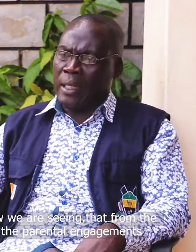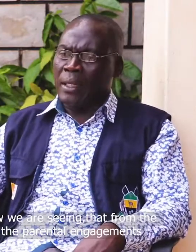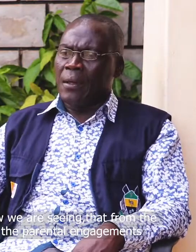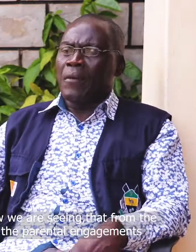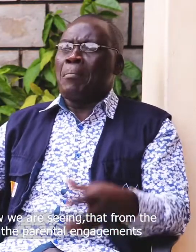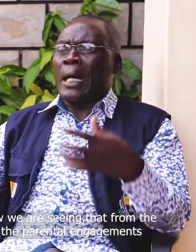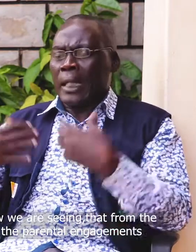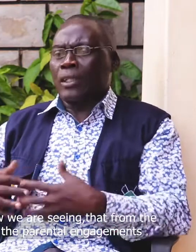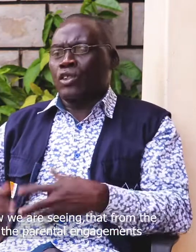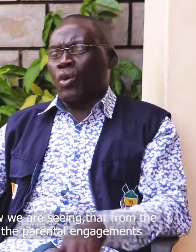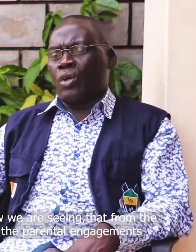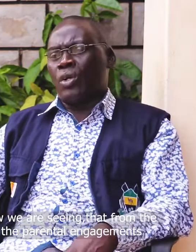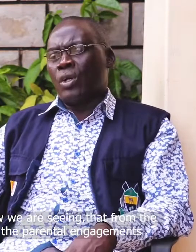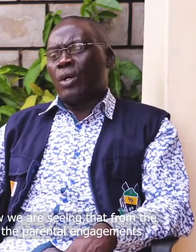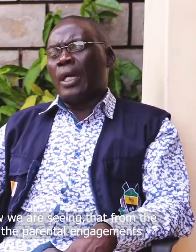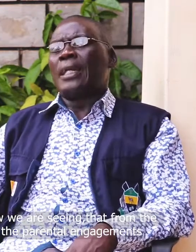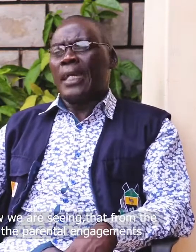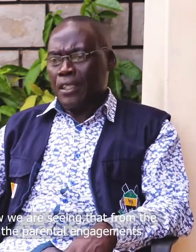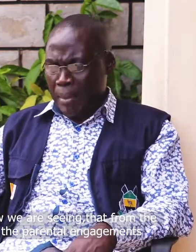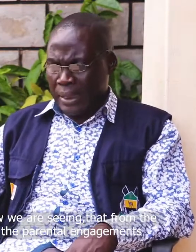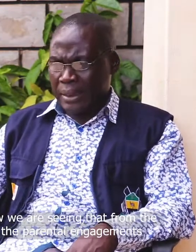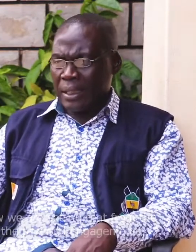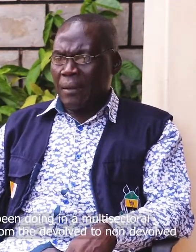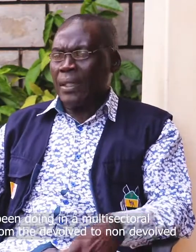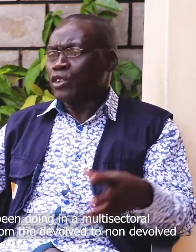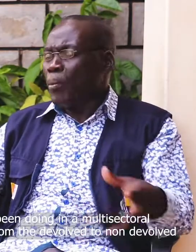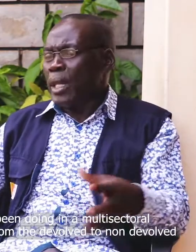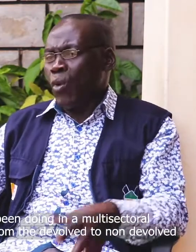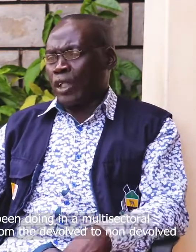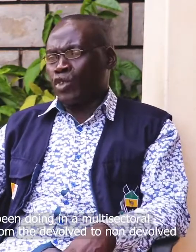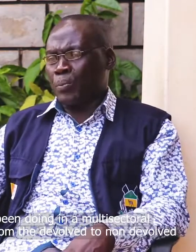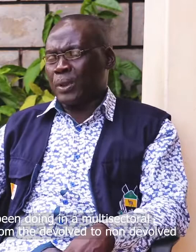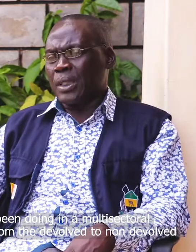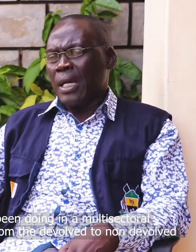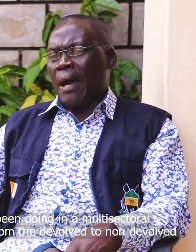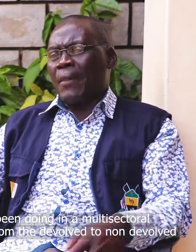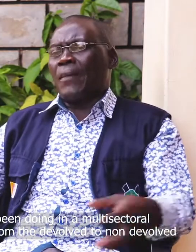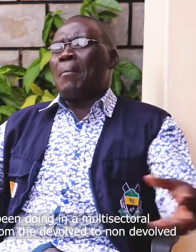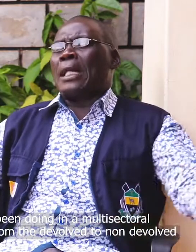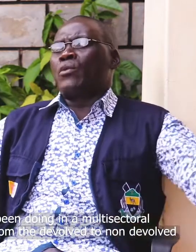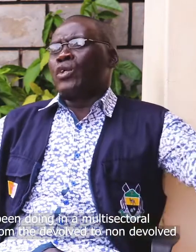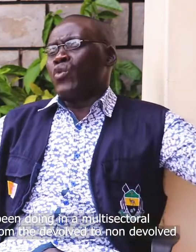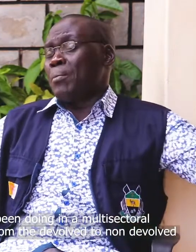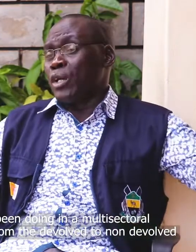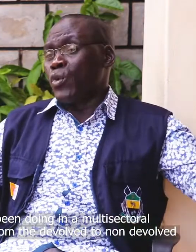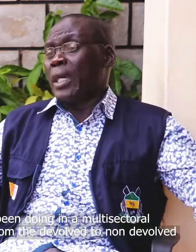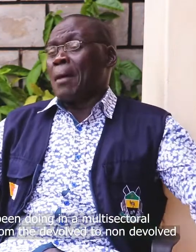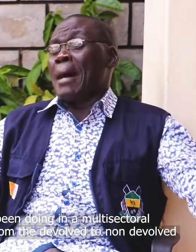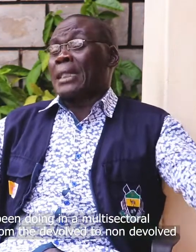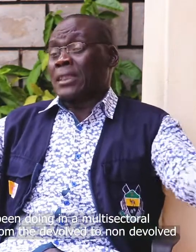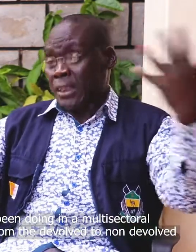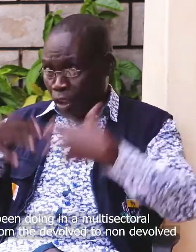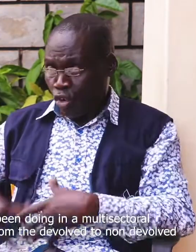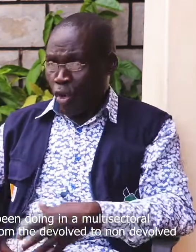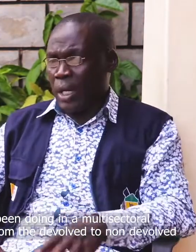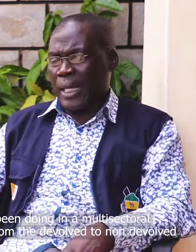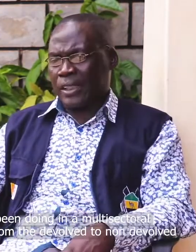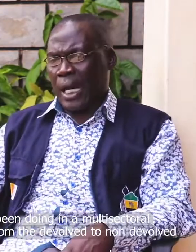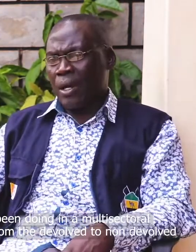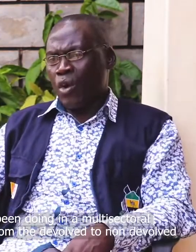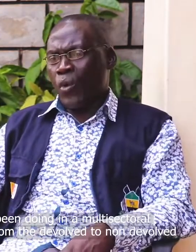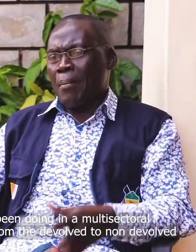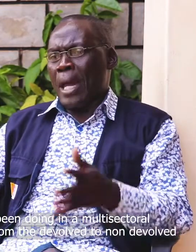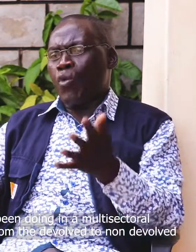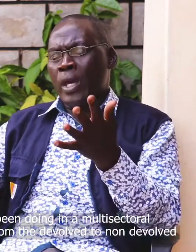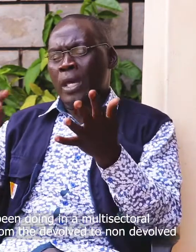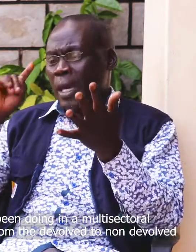been doing, the parental engagement, the so many workshops, and then the which we have been doing in a multi-sectoral